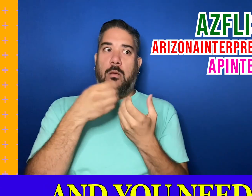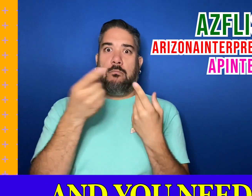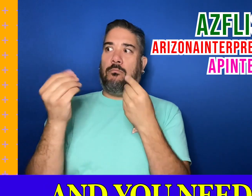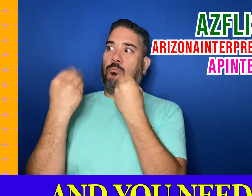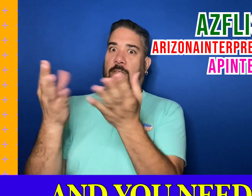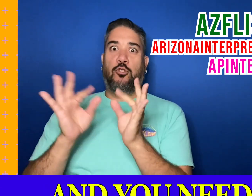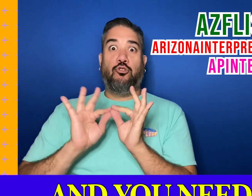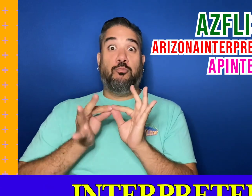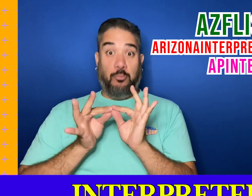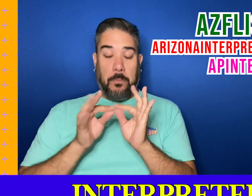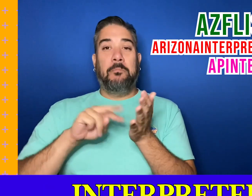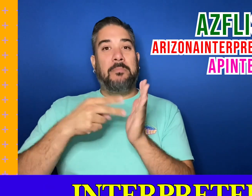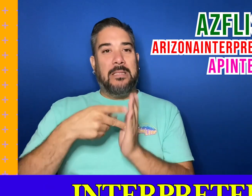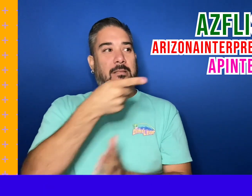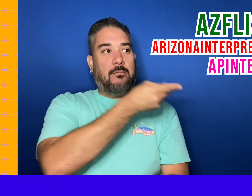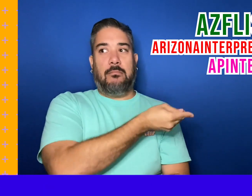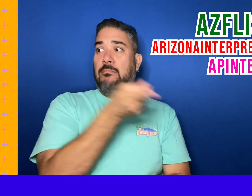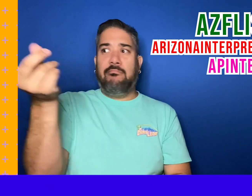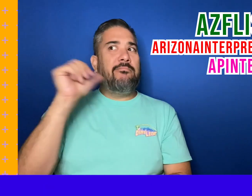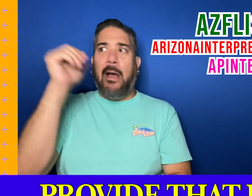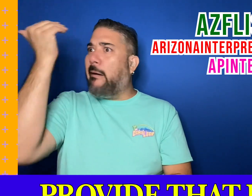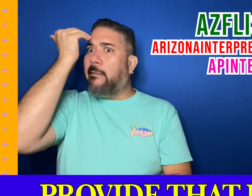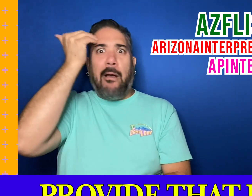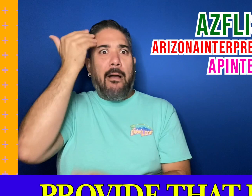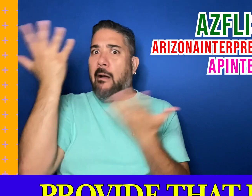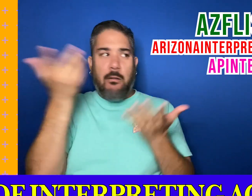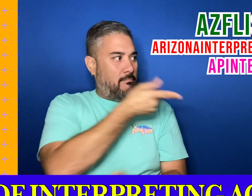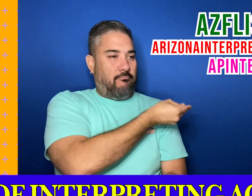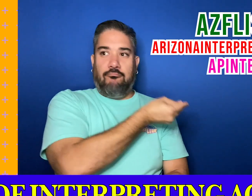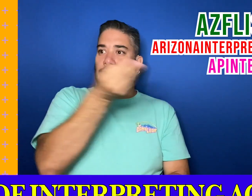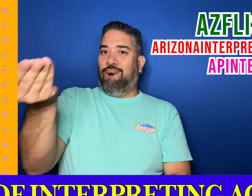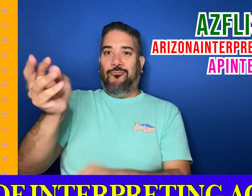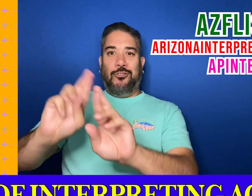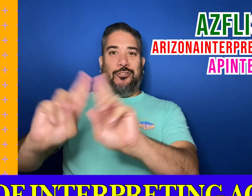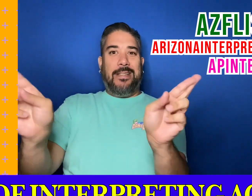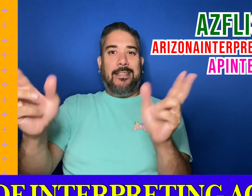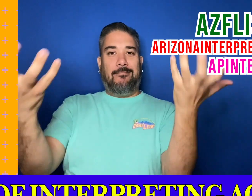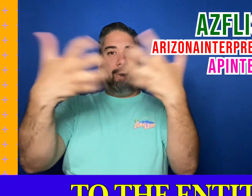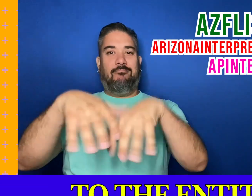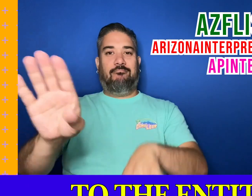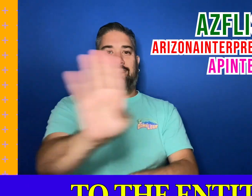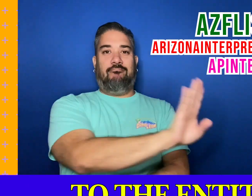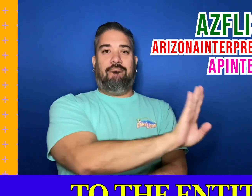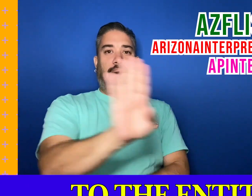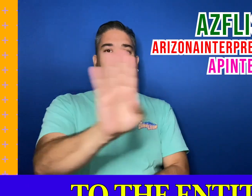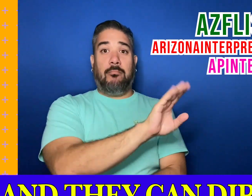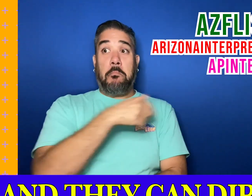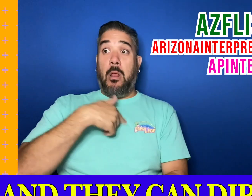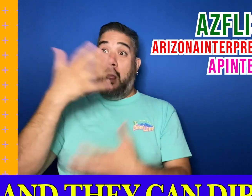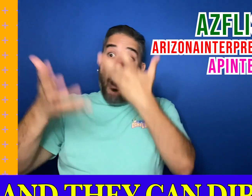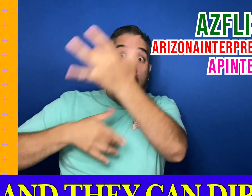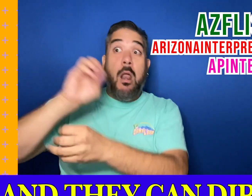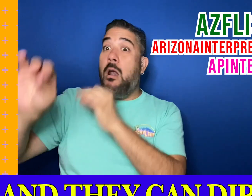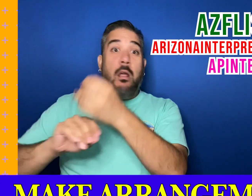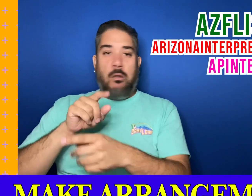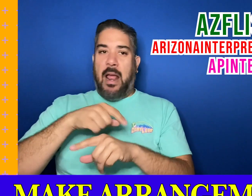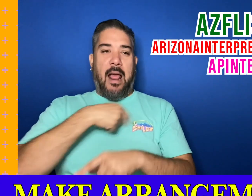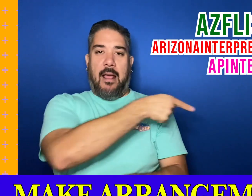and you need an interpreter, provide that list of interpreting agencies to the entity and they can directly make